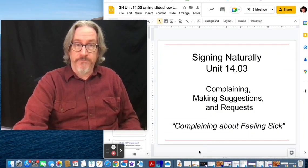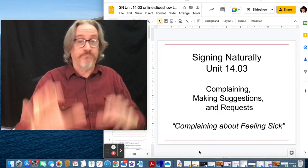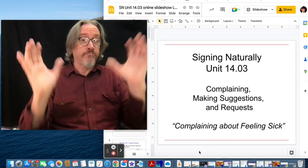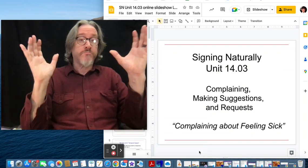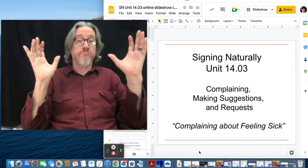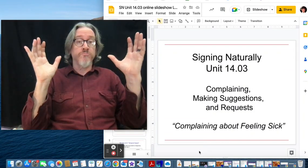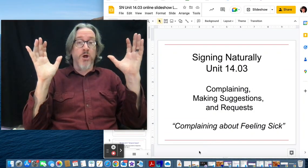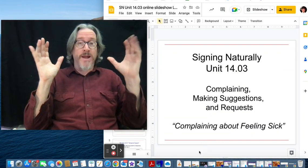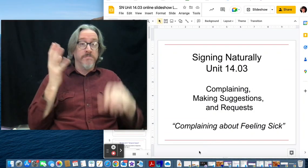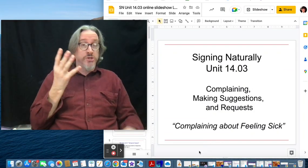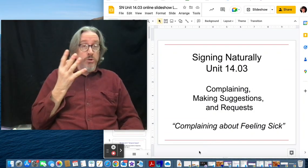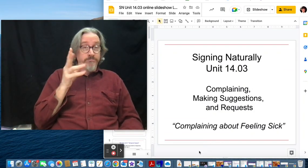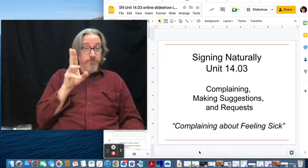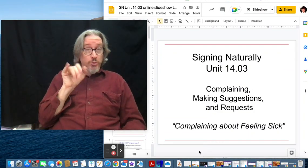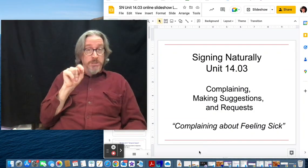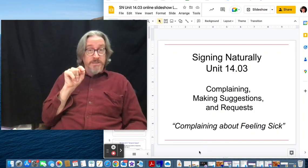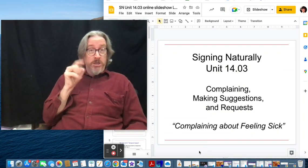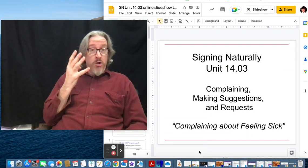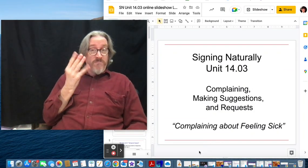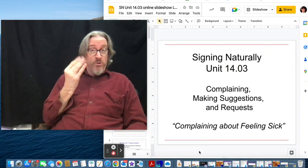Okay. All right. So,